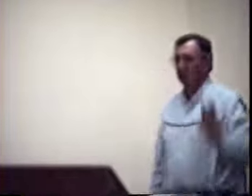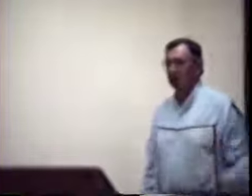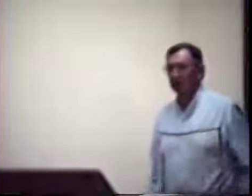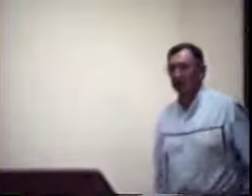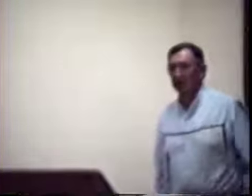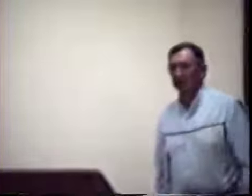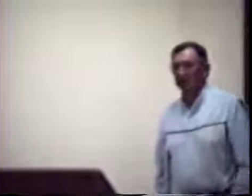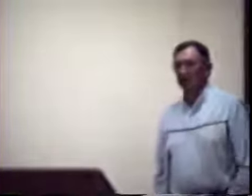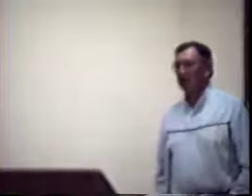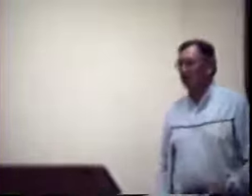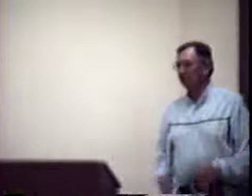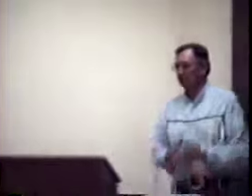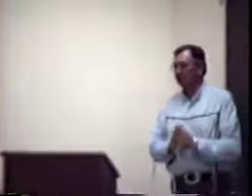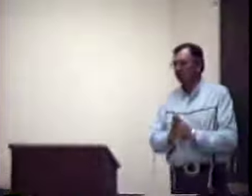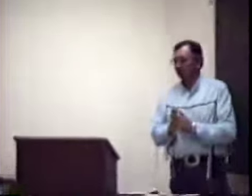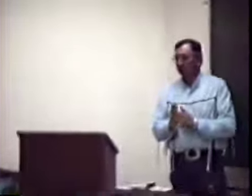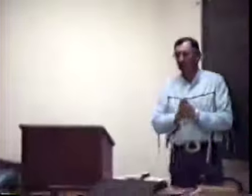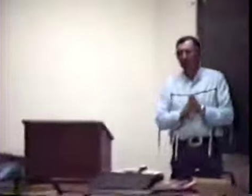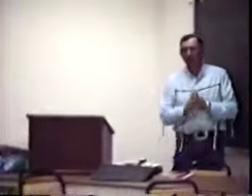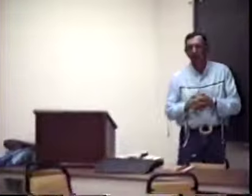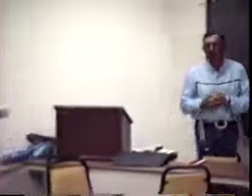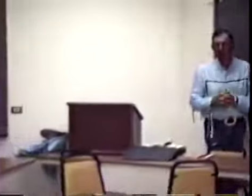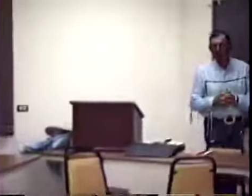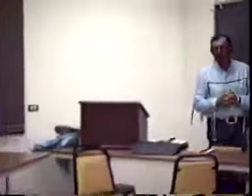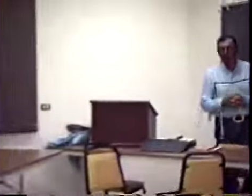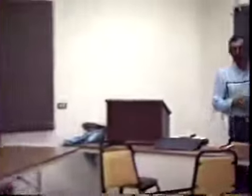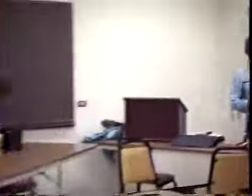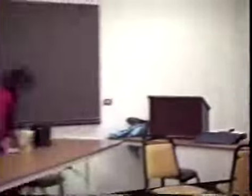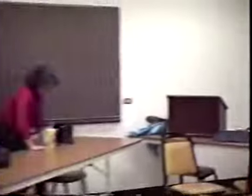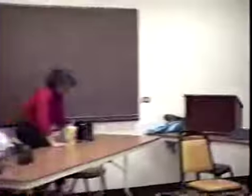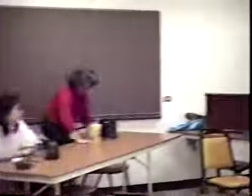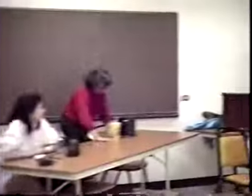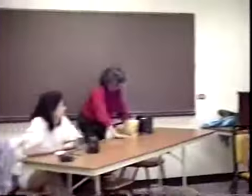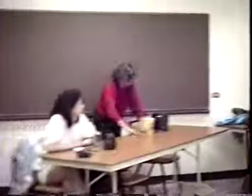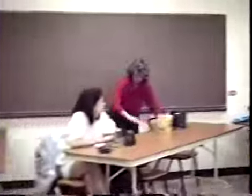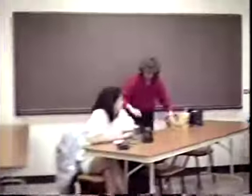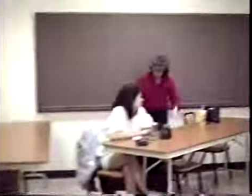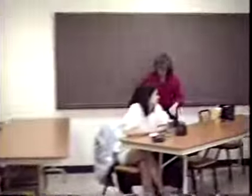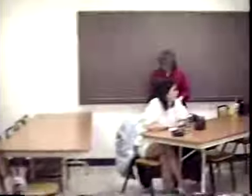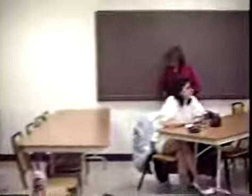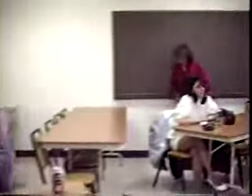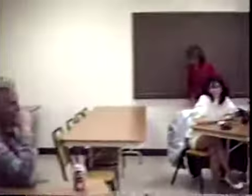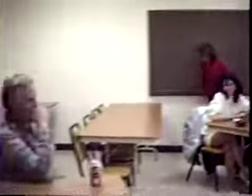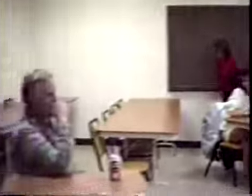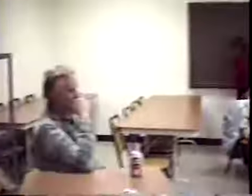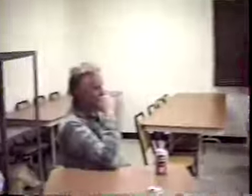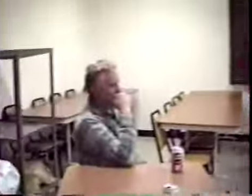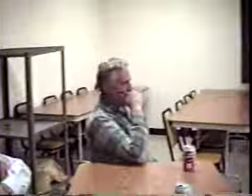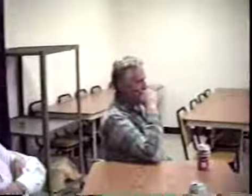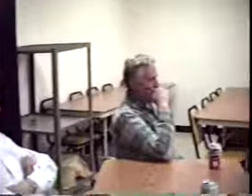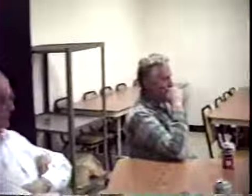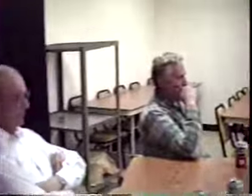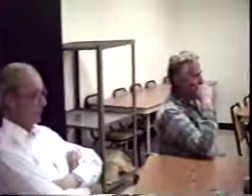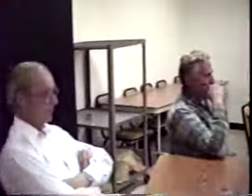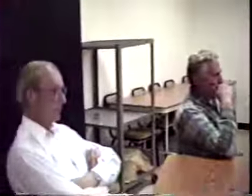around the classes and have everybody have their input on what they got out of the class, what they